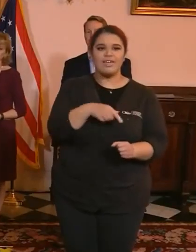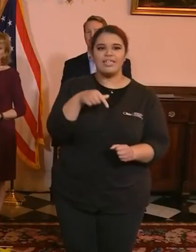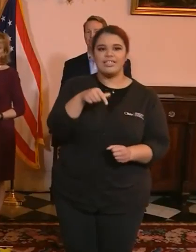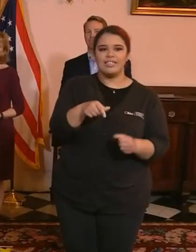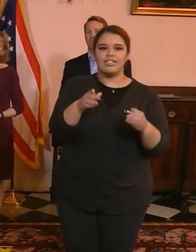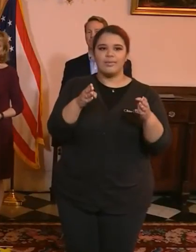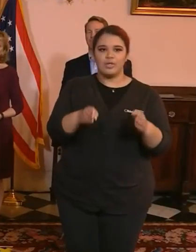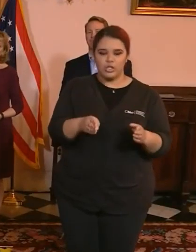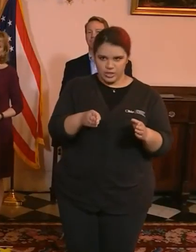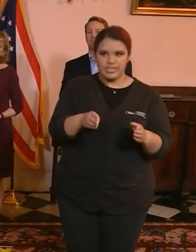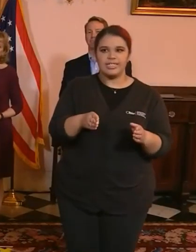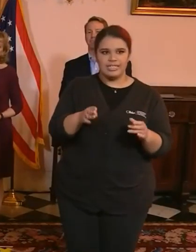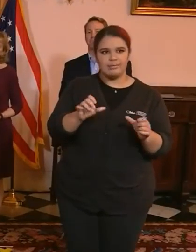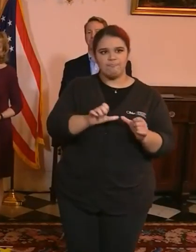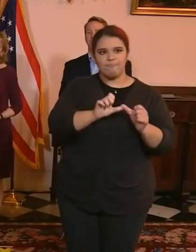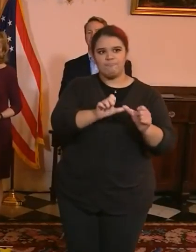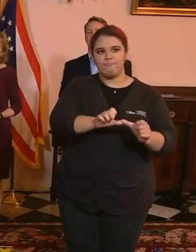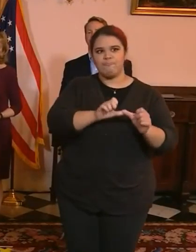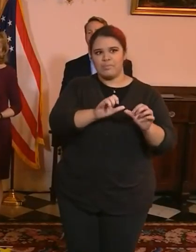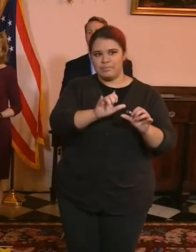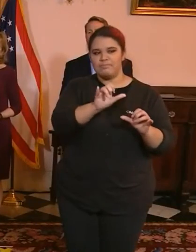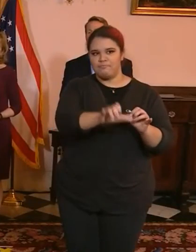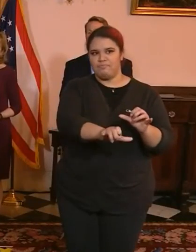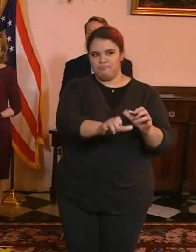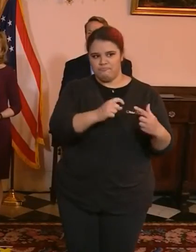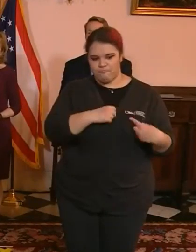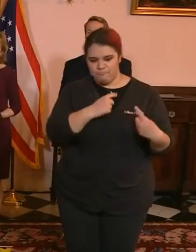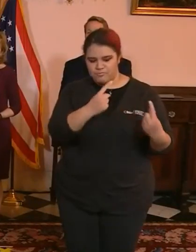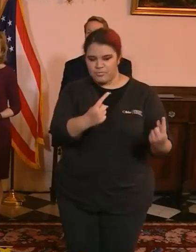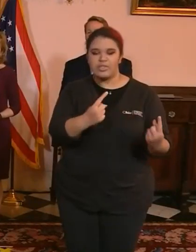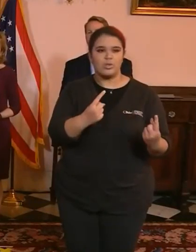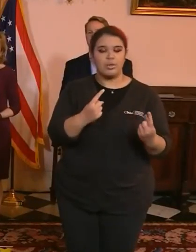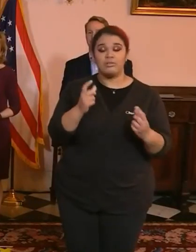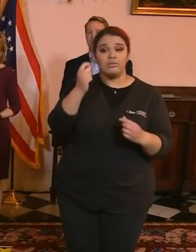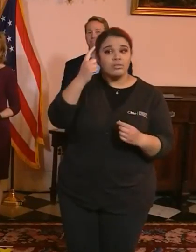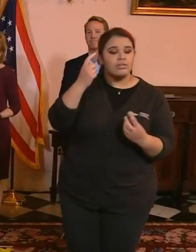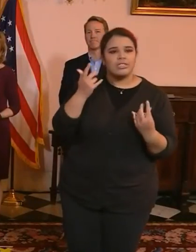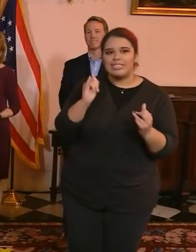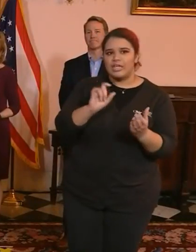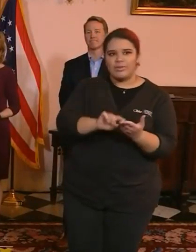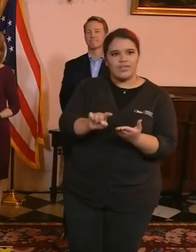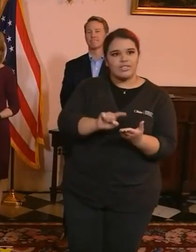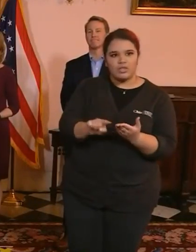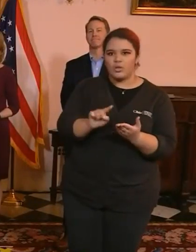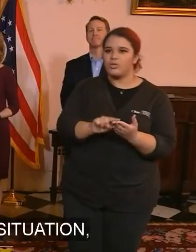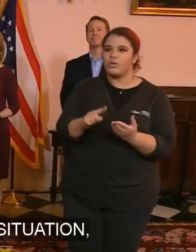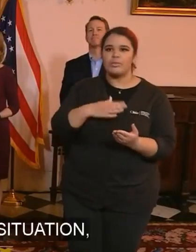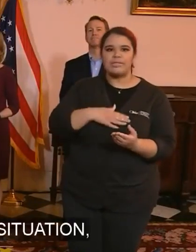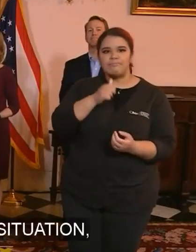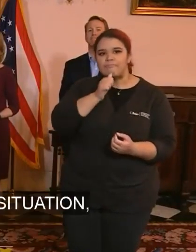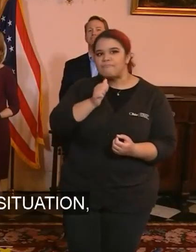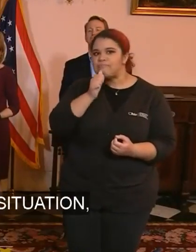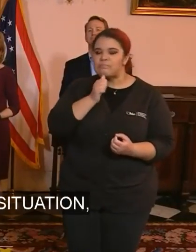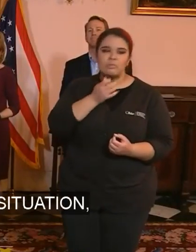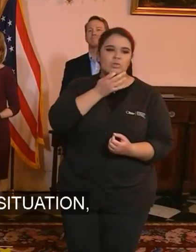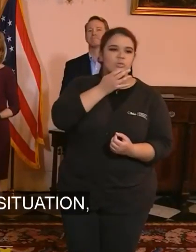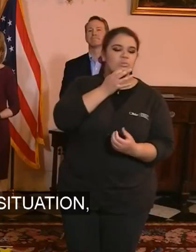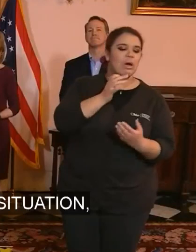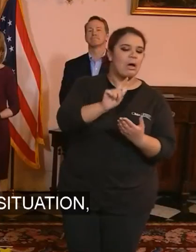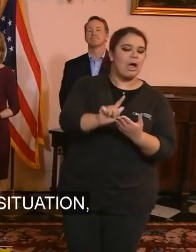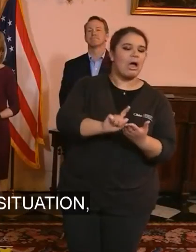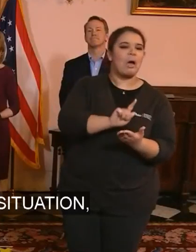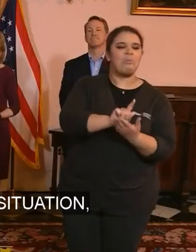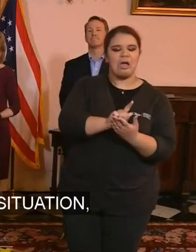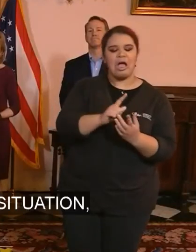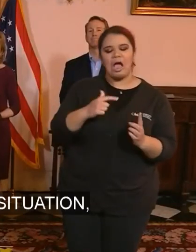situation, but that is all still being investigated. So stay tuned. Probably within the next hour, you'll be hearing more about that. And again, we